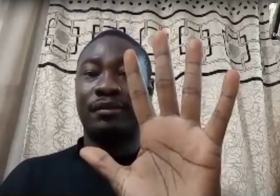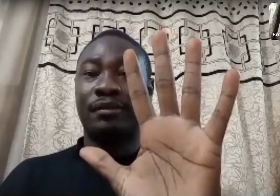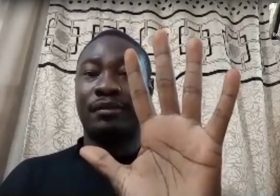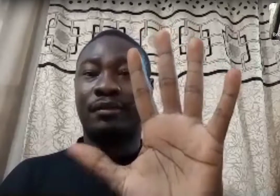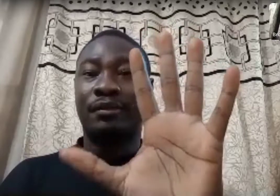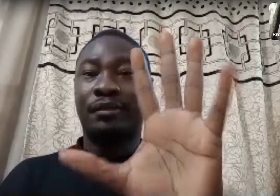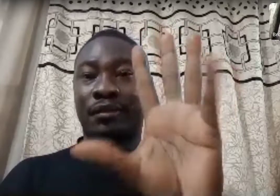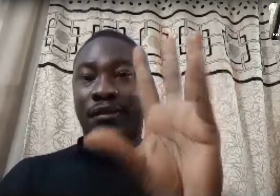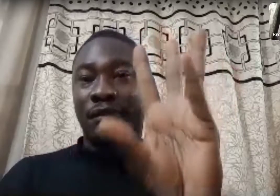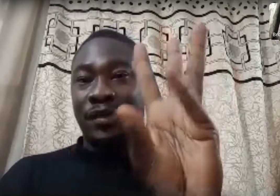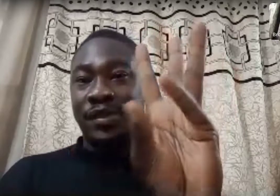6,